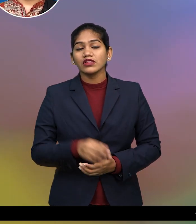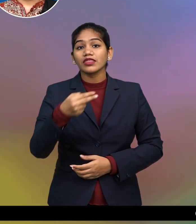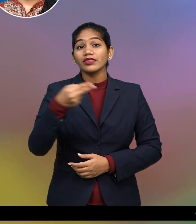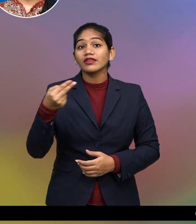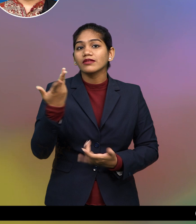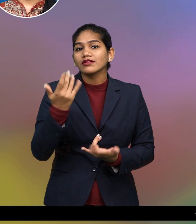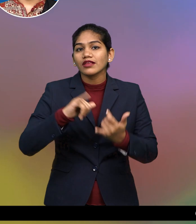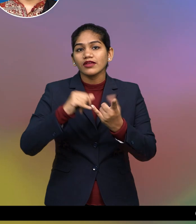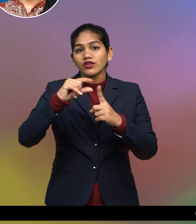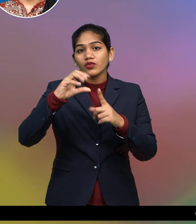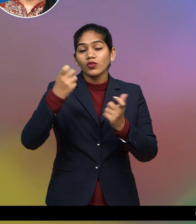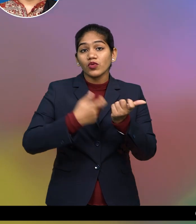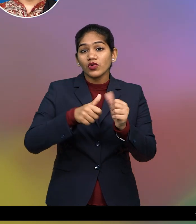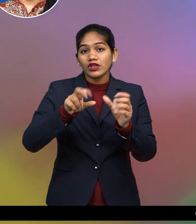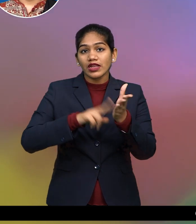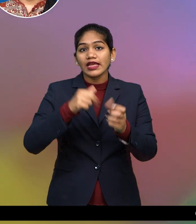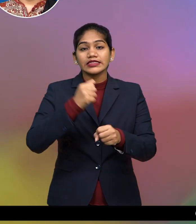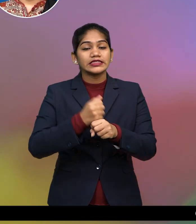called sporangia